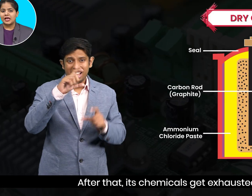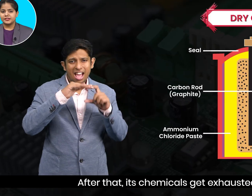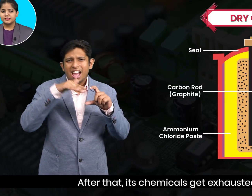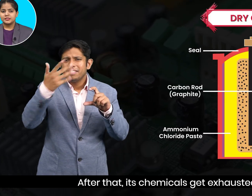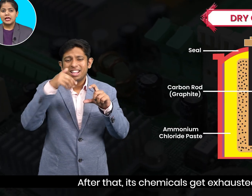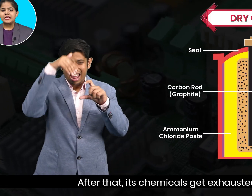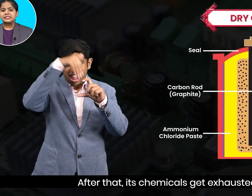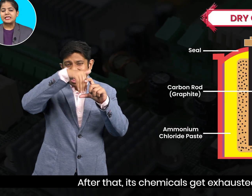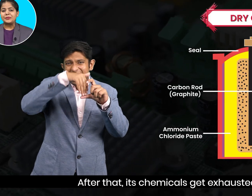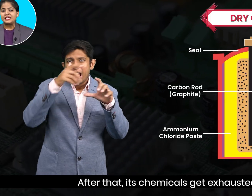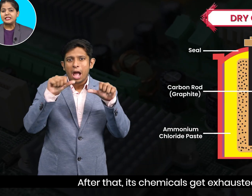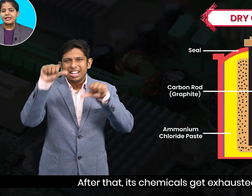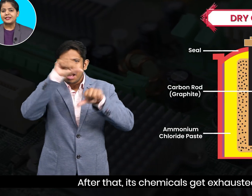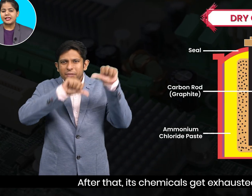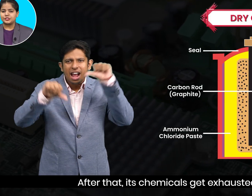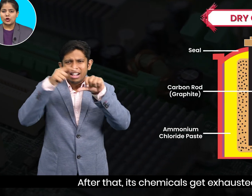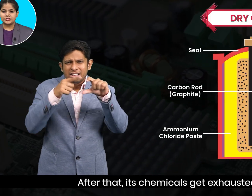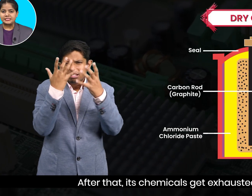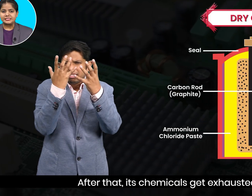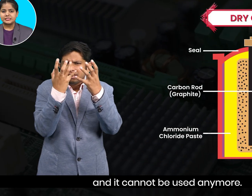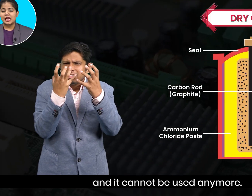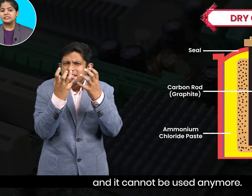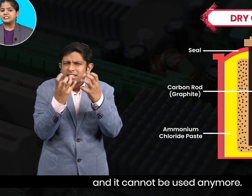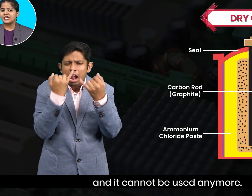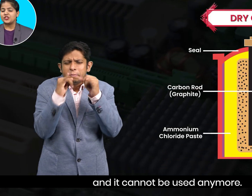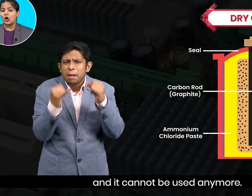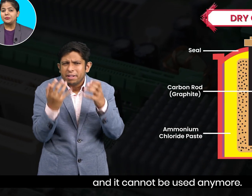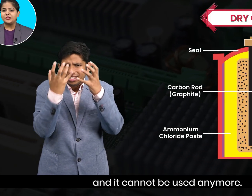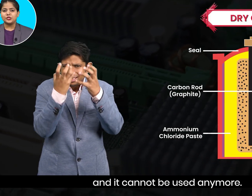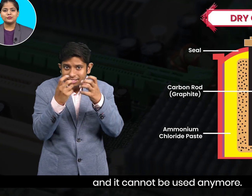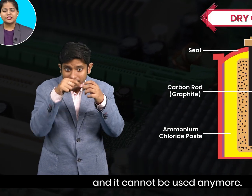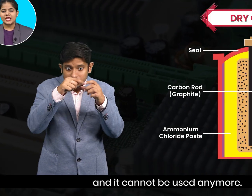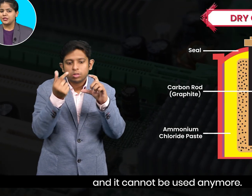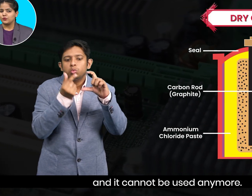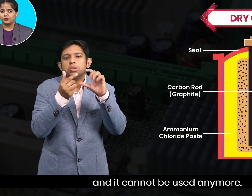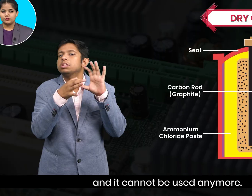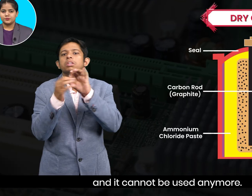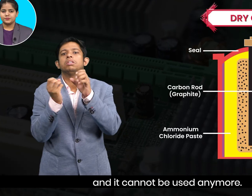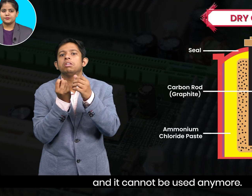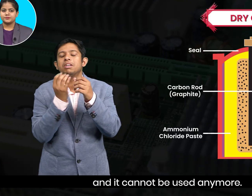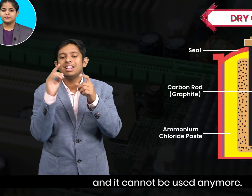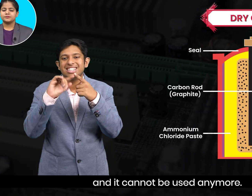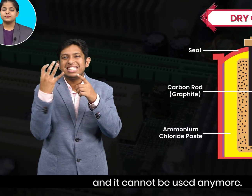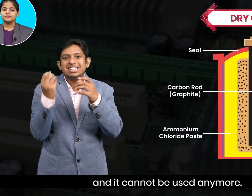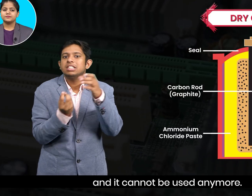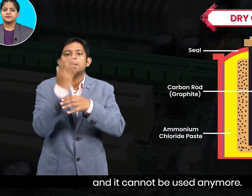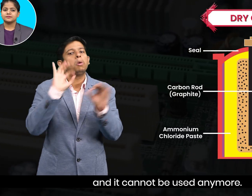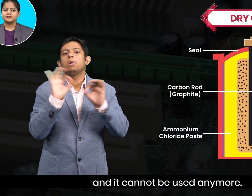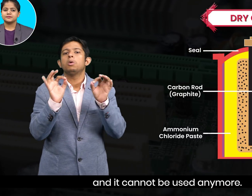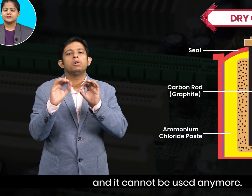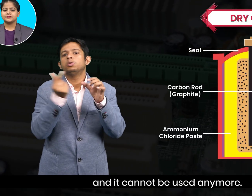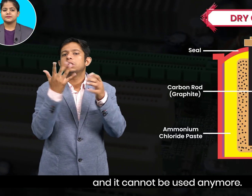After that, its chemical get exhausted and it cannot be used anymore.